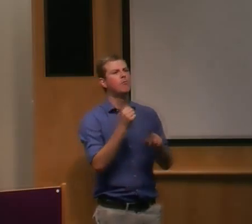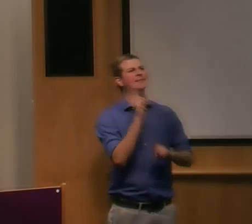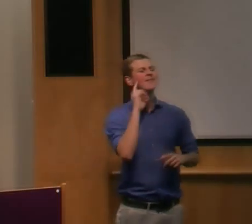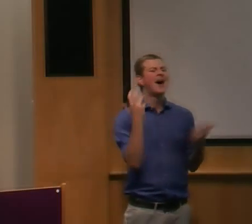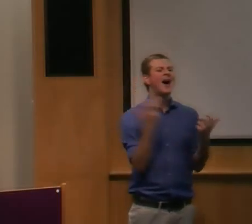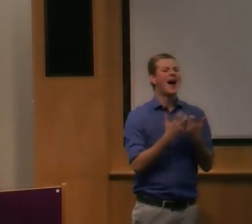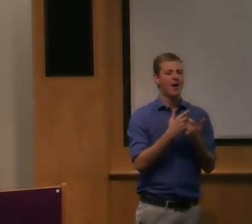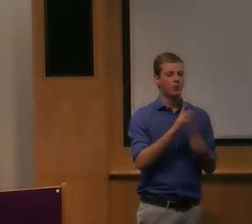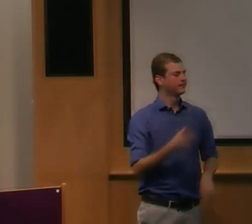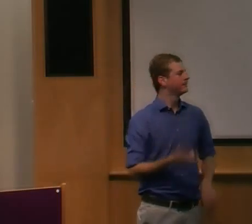be